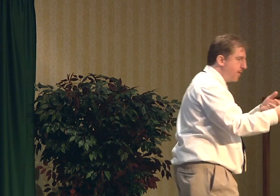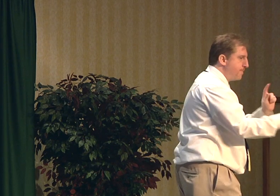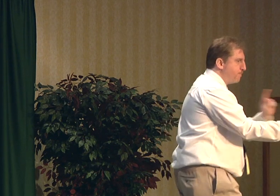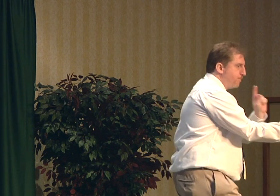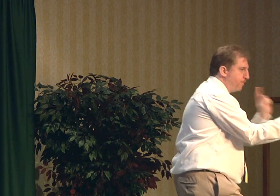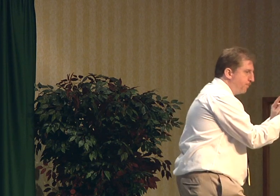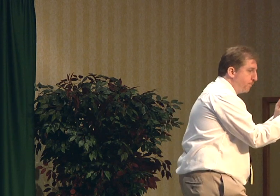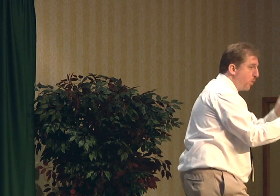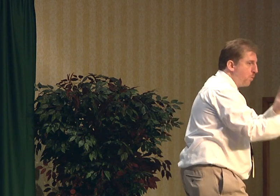person